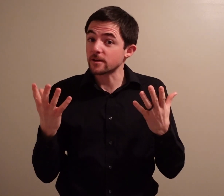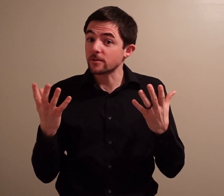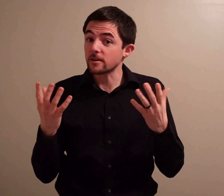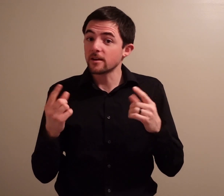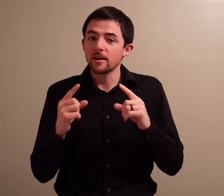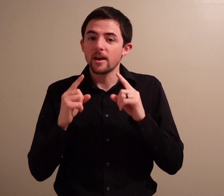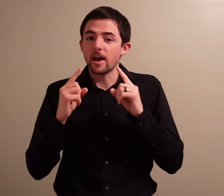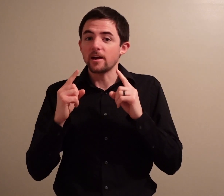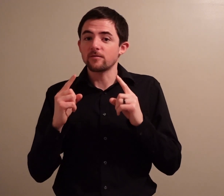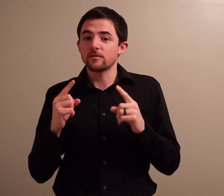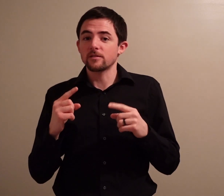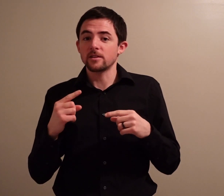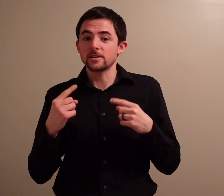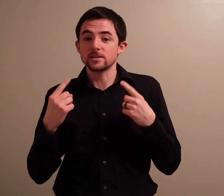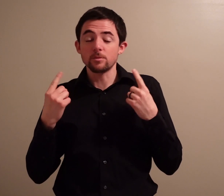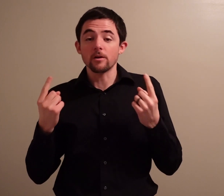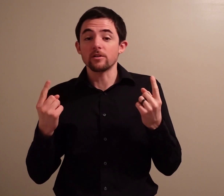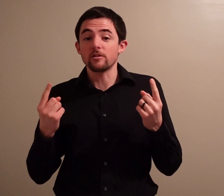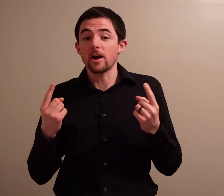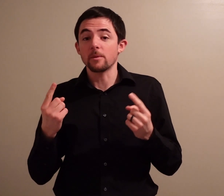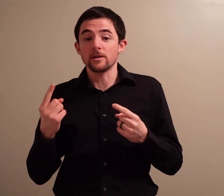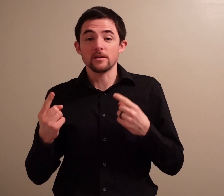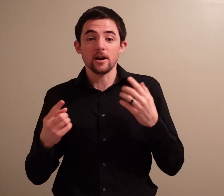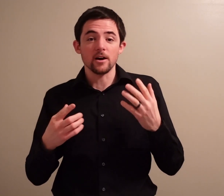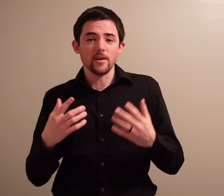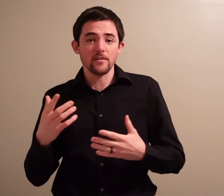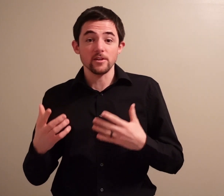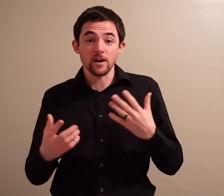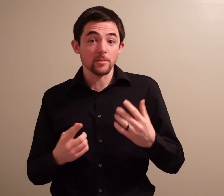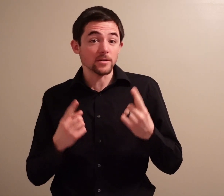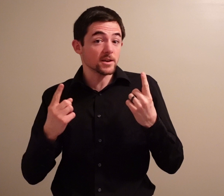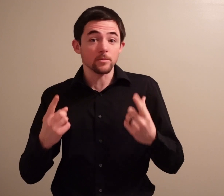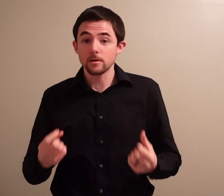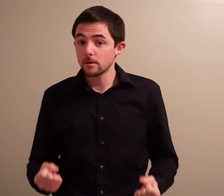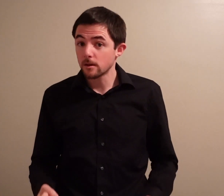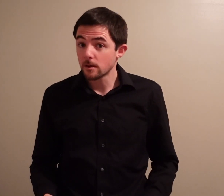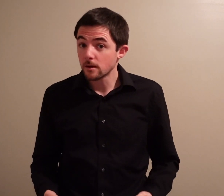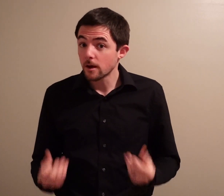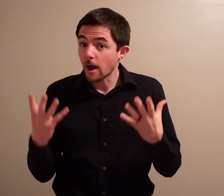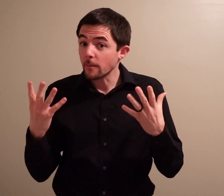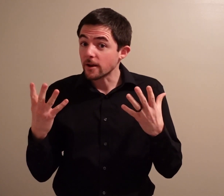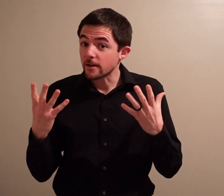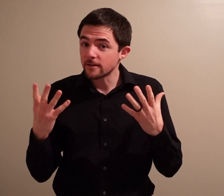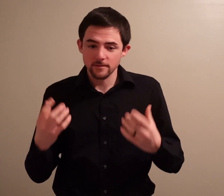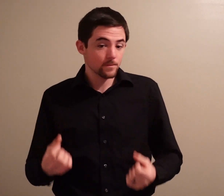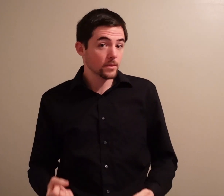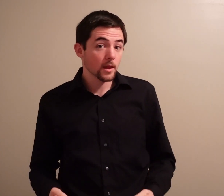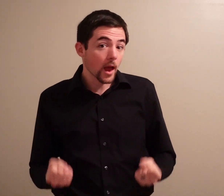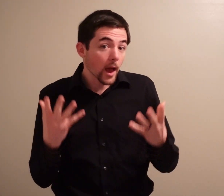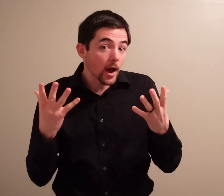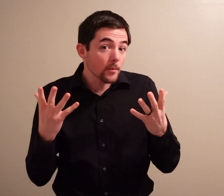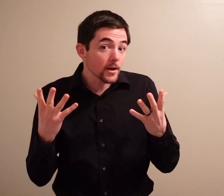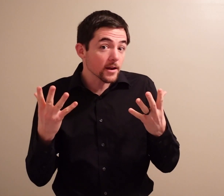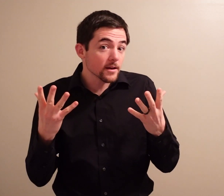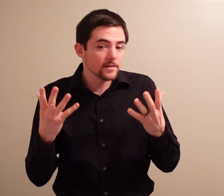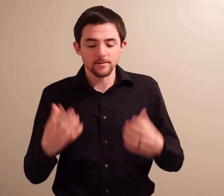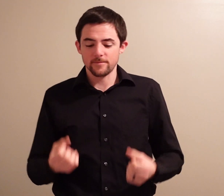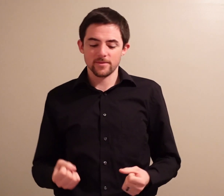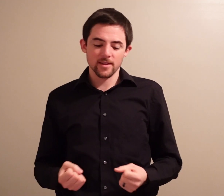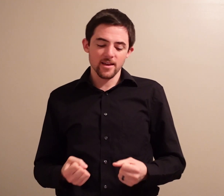something. And this is part of the grammar of having your eyebrows up. How many? How many? And